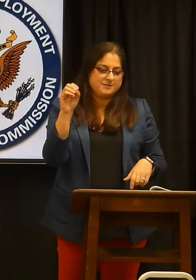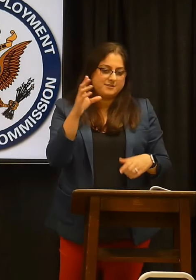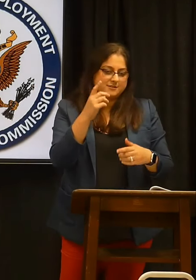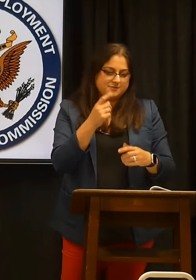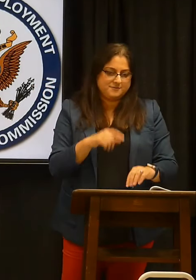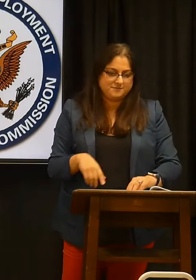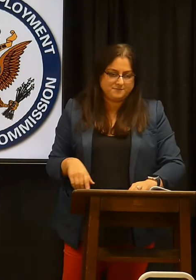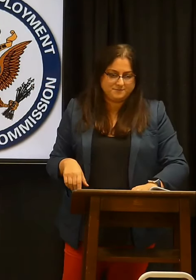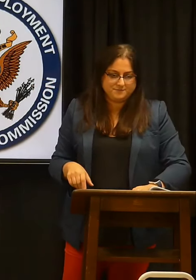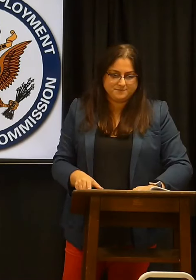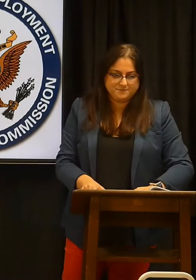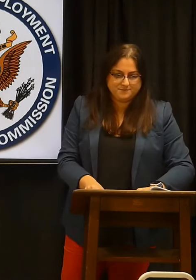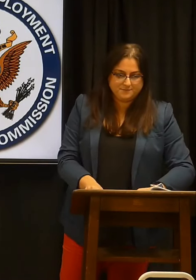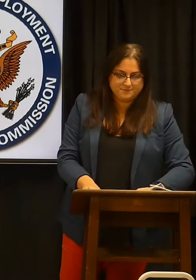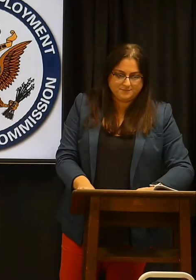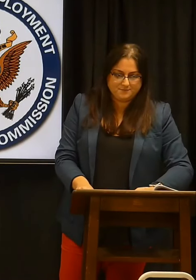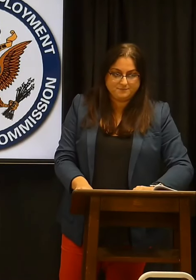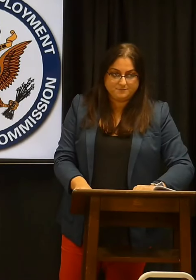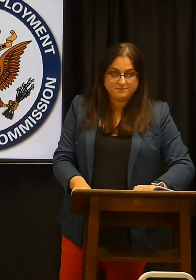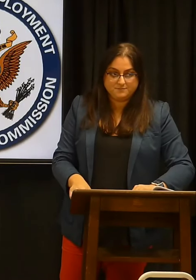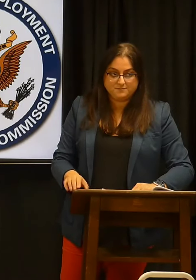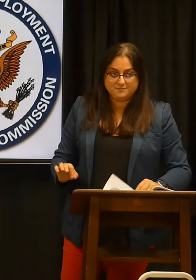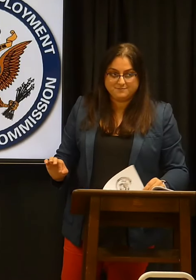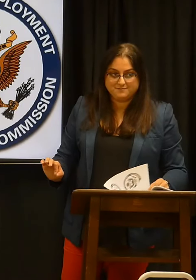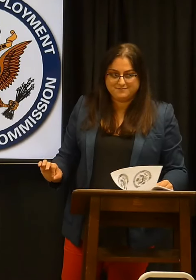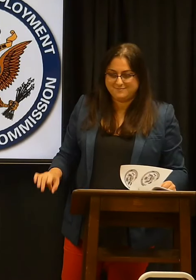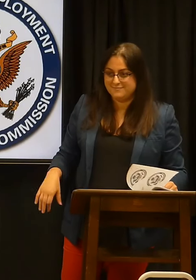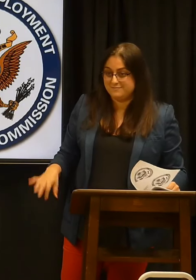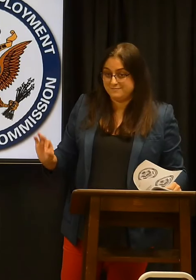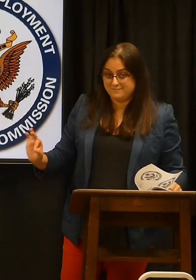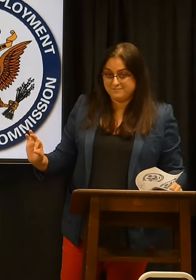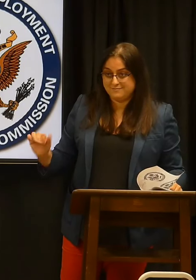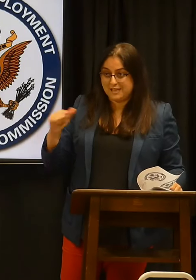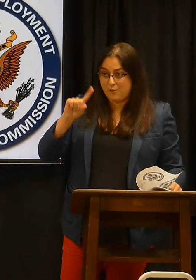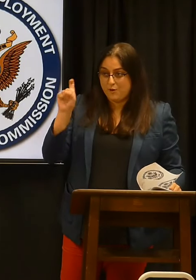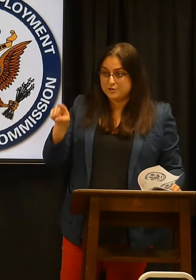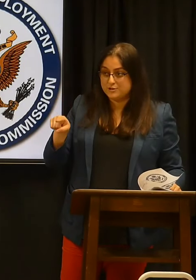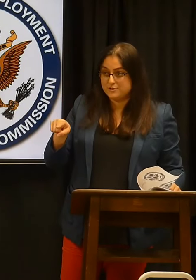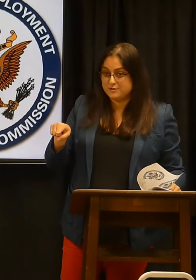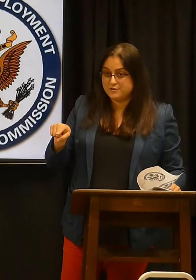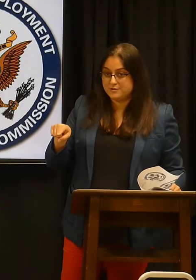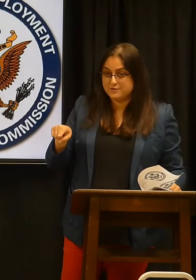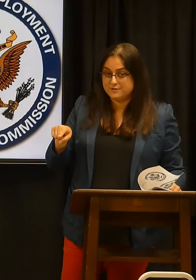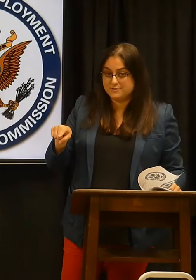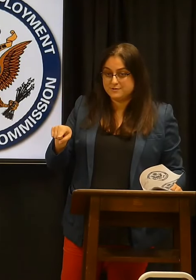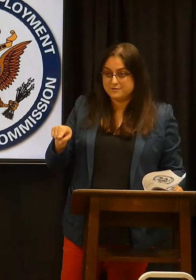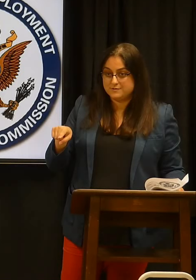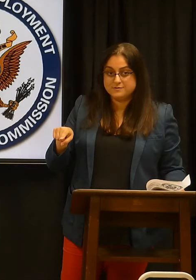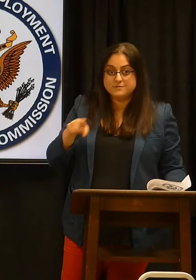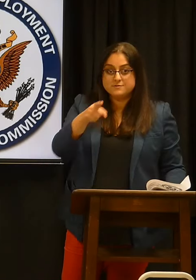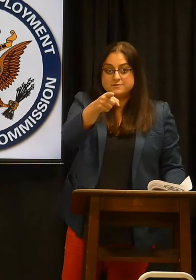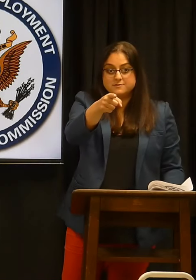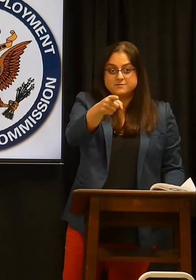many companies will try to claim undue hardship, but they're just trying to skirt the law. Any questions about